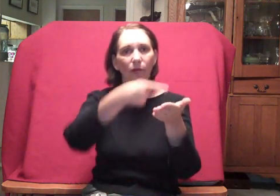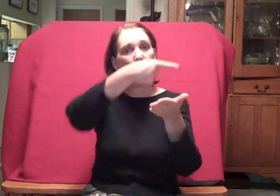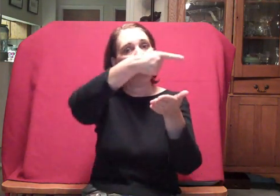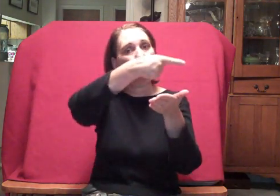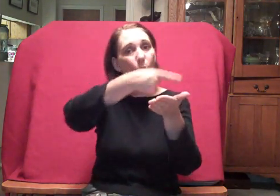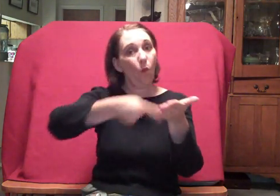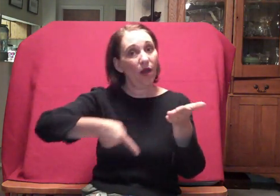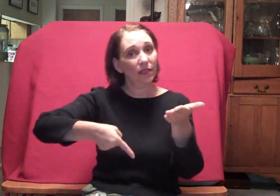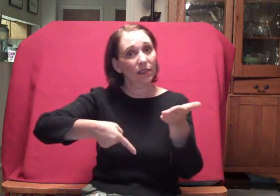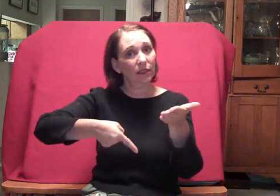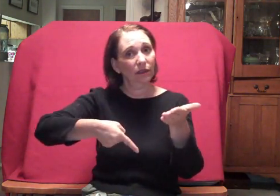What?